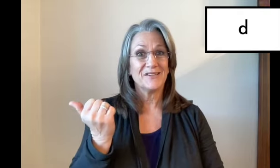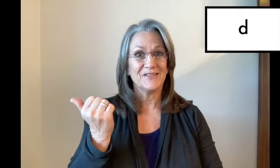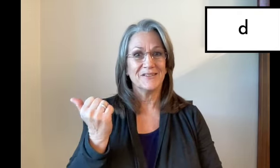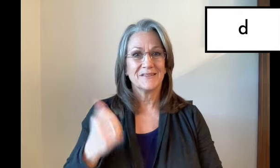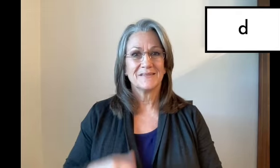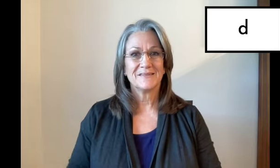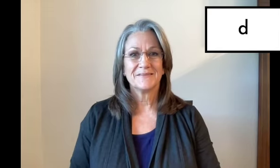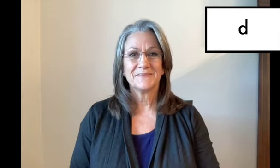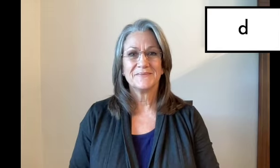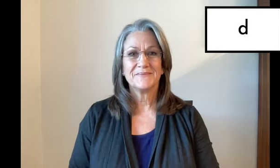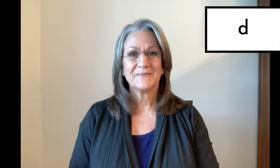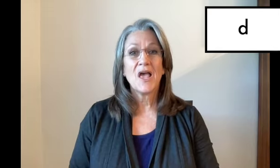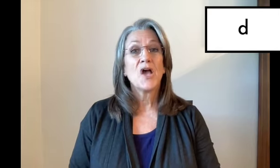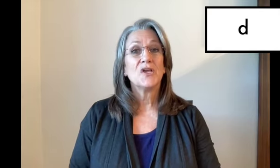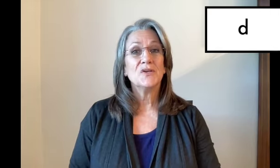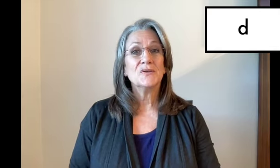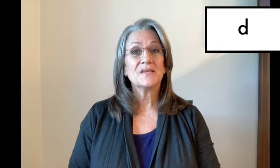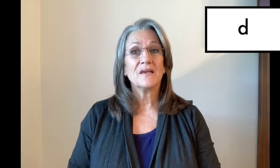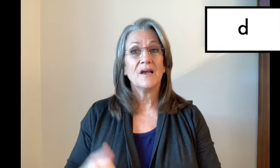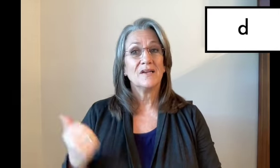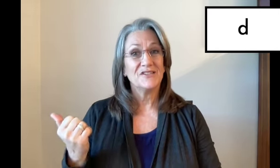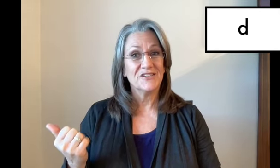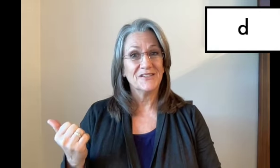d. You say d.